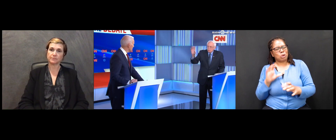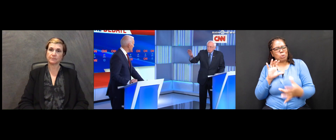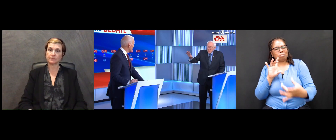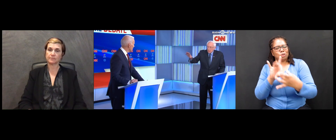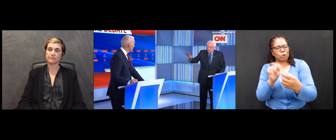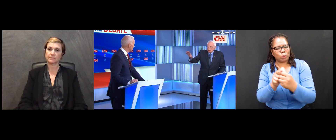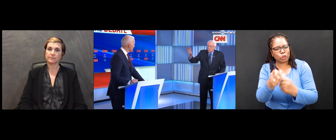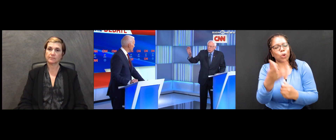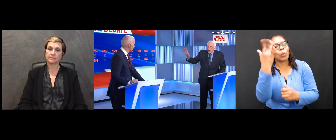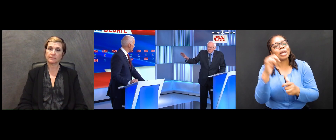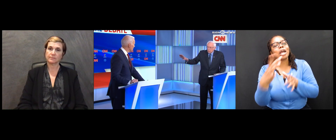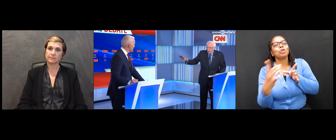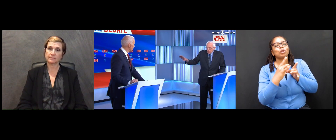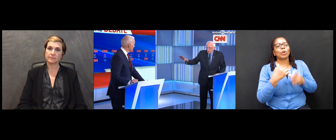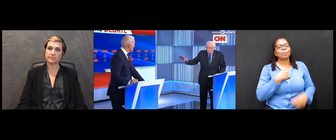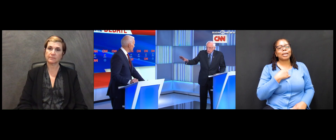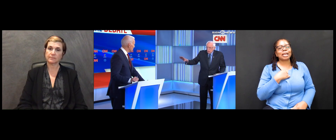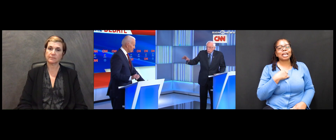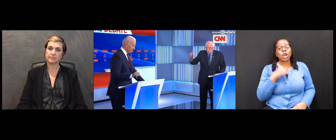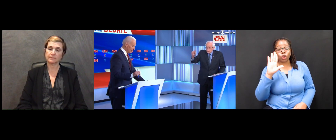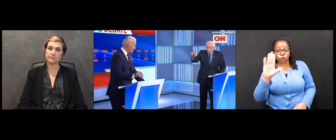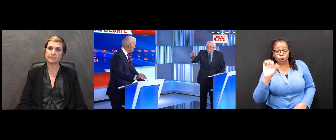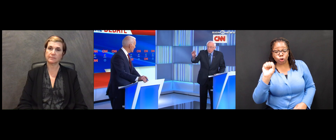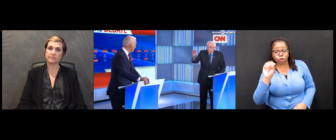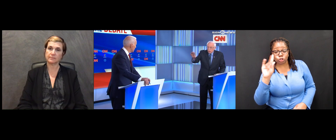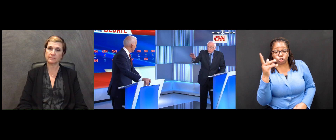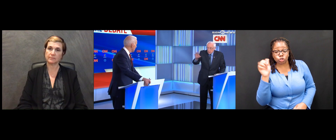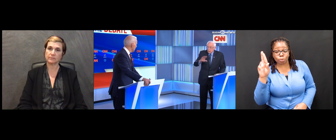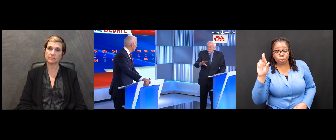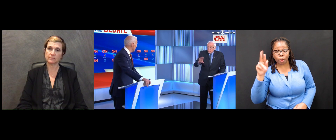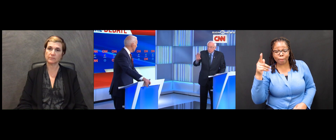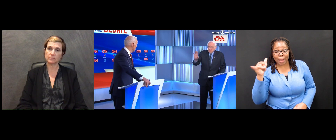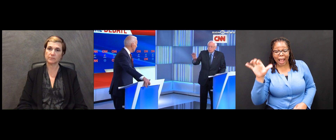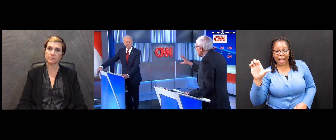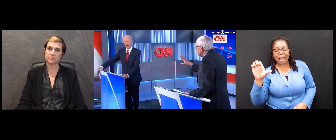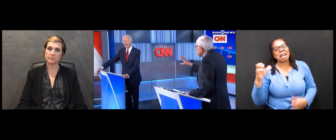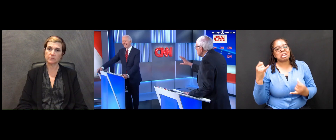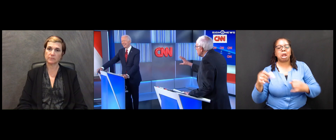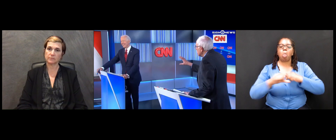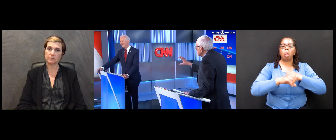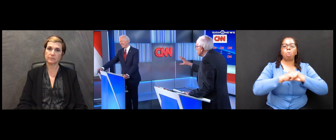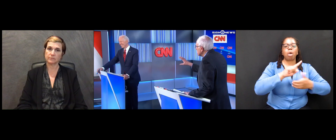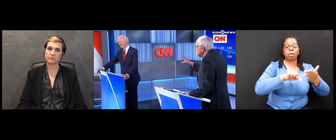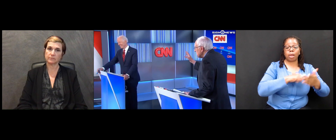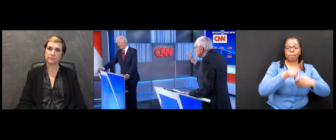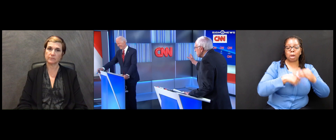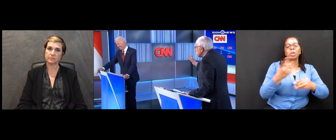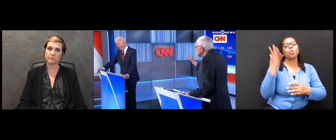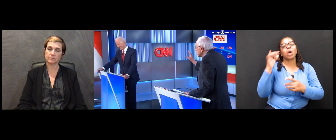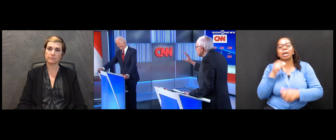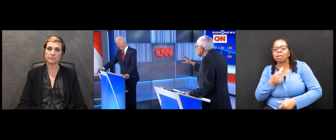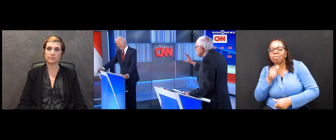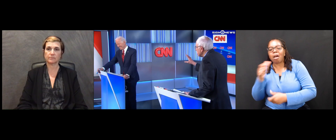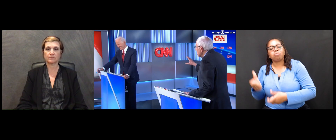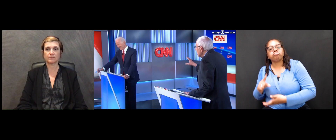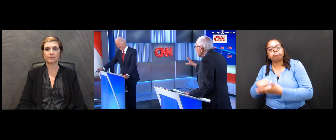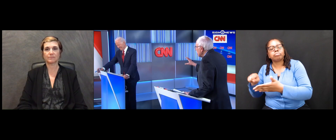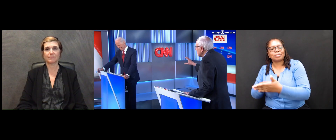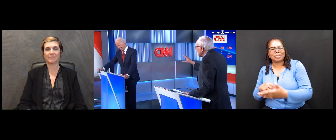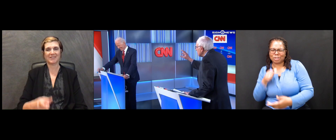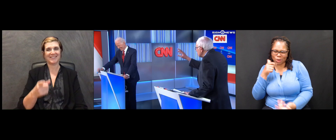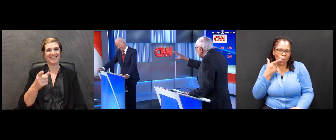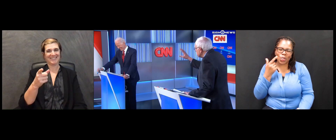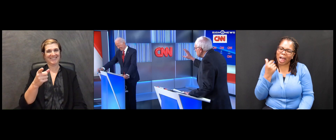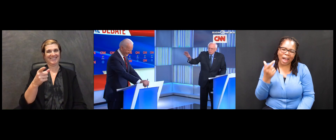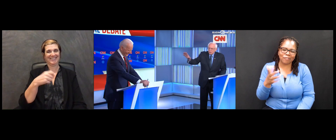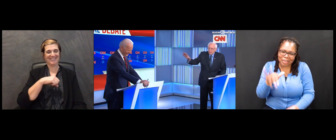of the super PAC that you have right now, which is running very ugly negative ads about me, by the way. Don't laugh, Joe. That's just the truth.